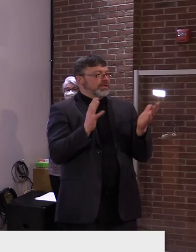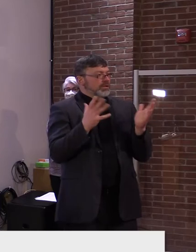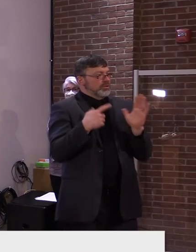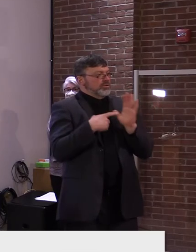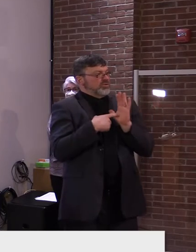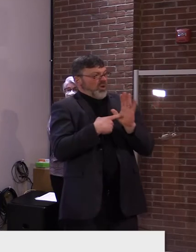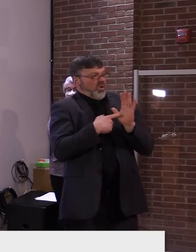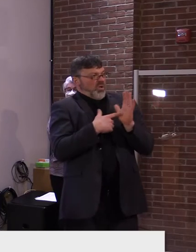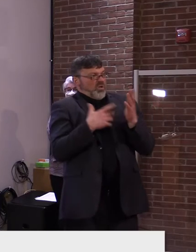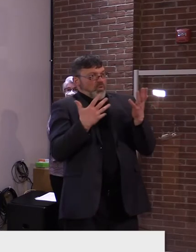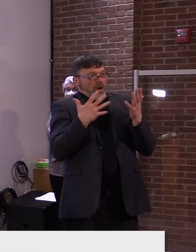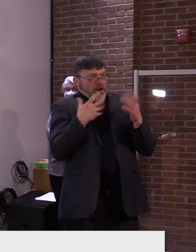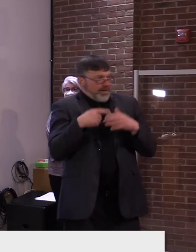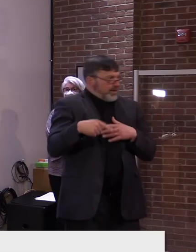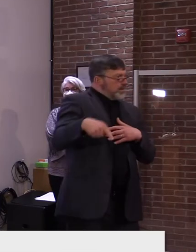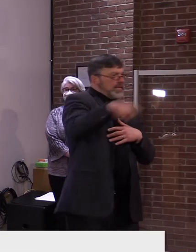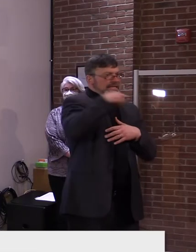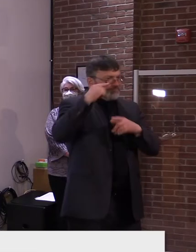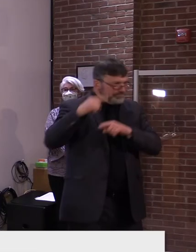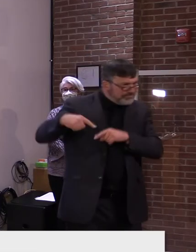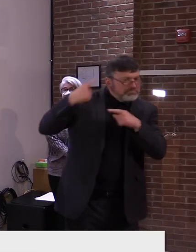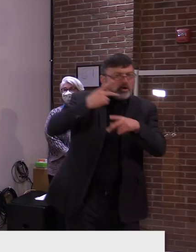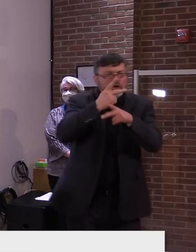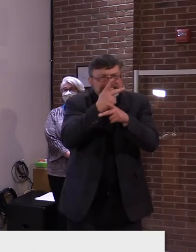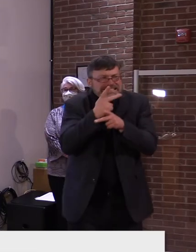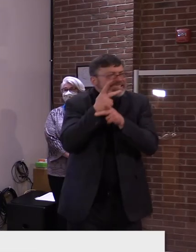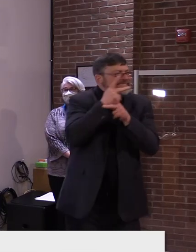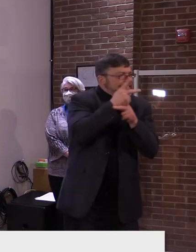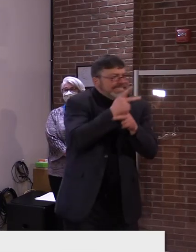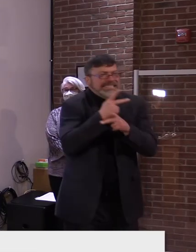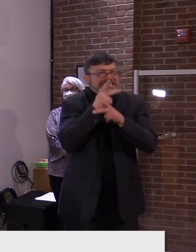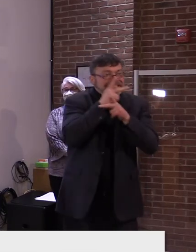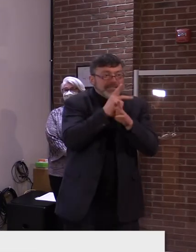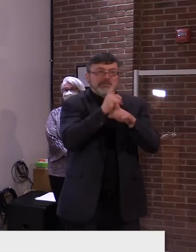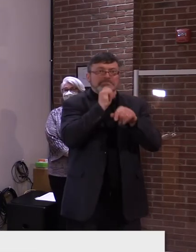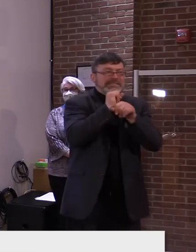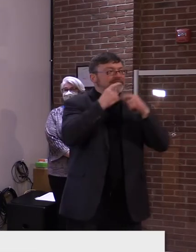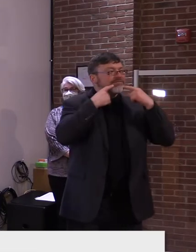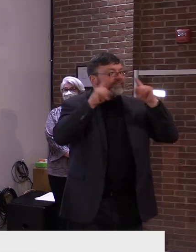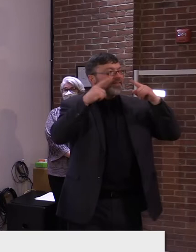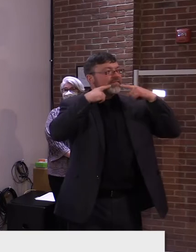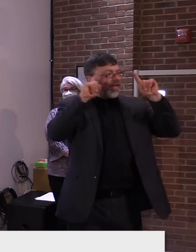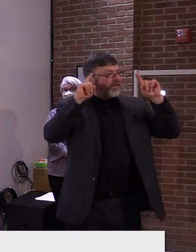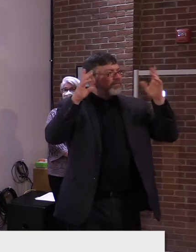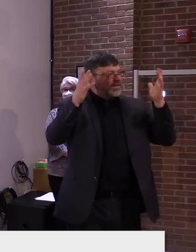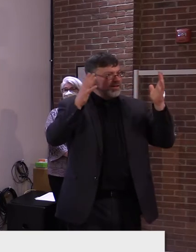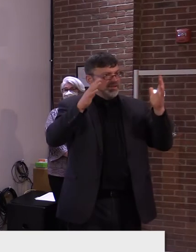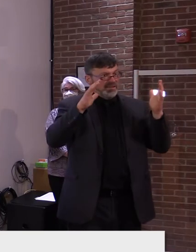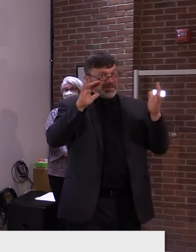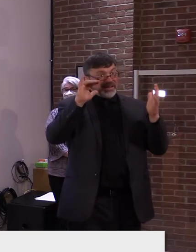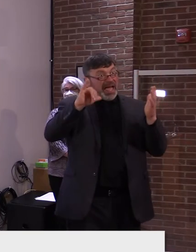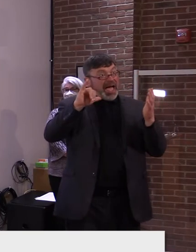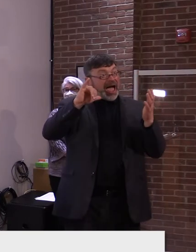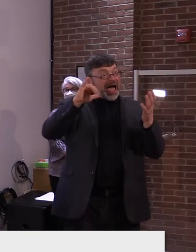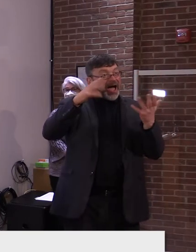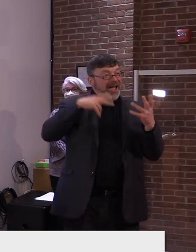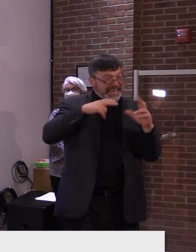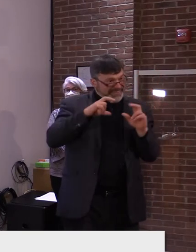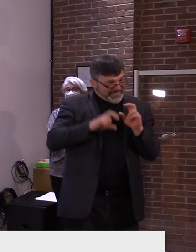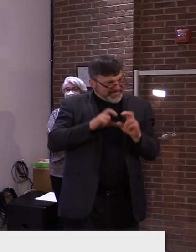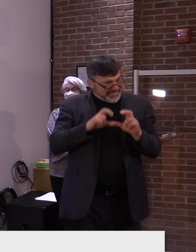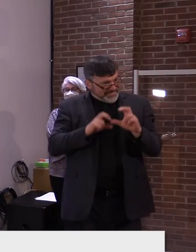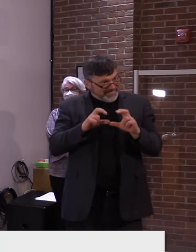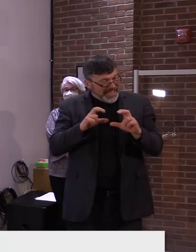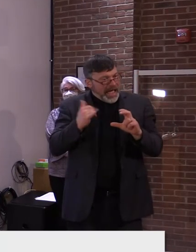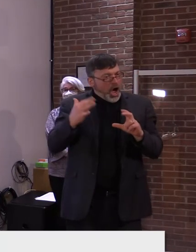It's worked for us, and we should be able to benefit from it now. Now, we're not like other states, like Texas